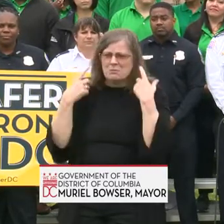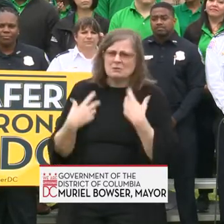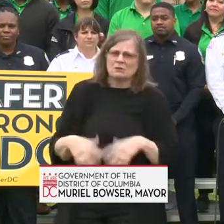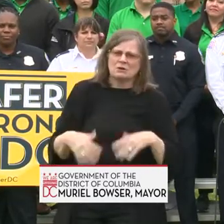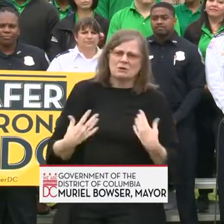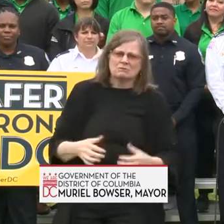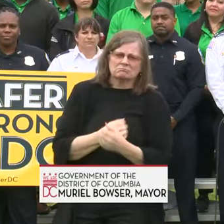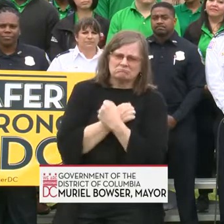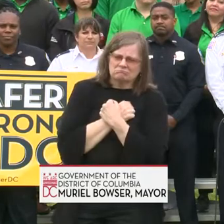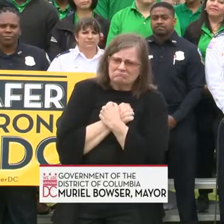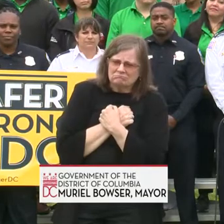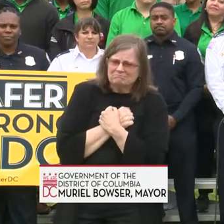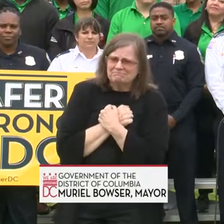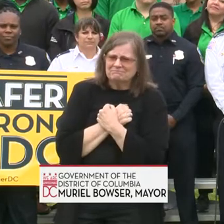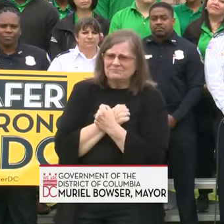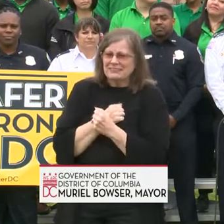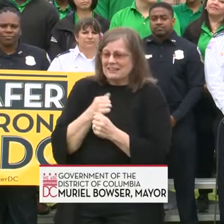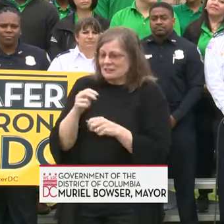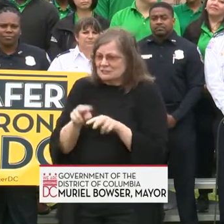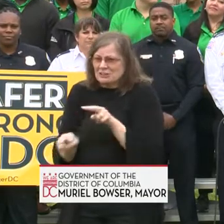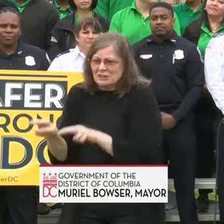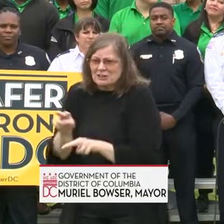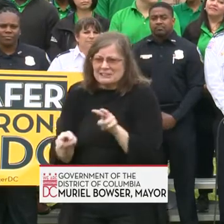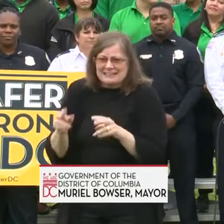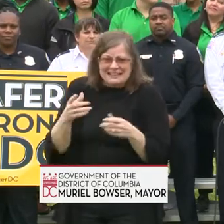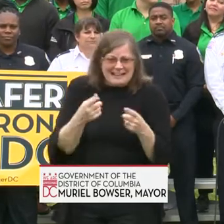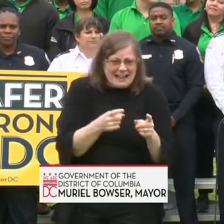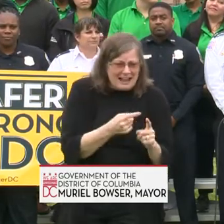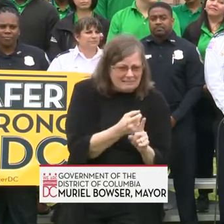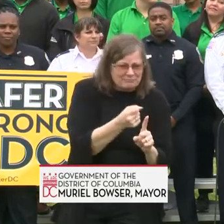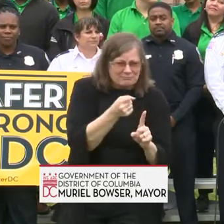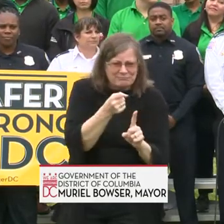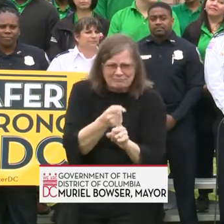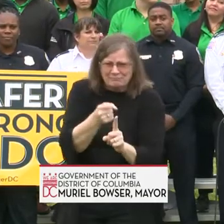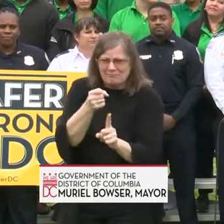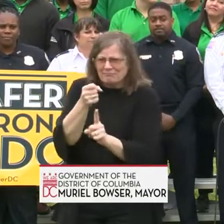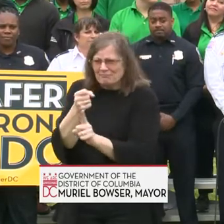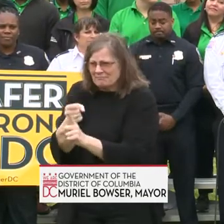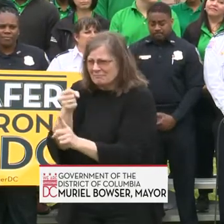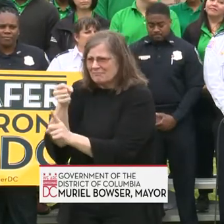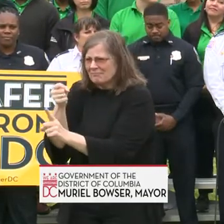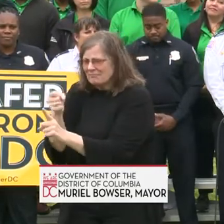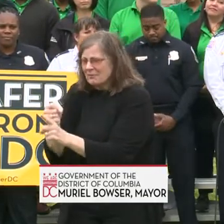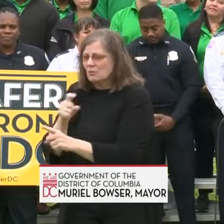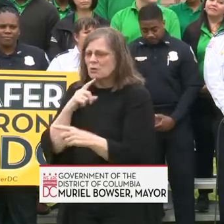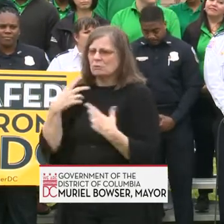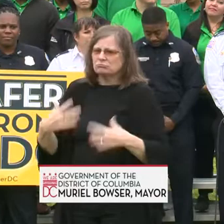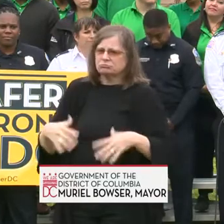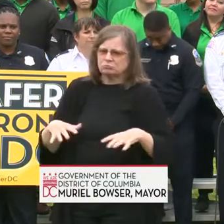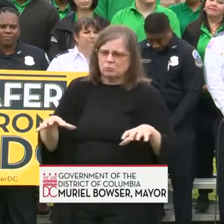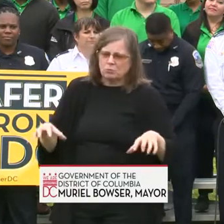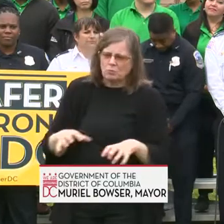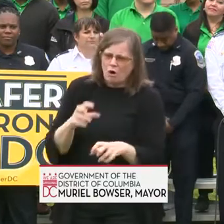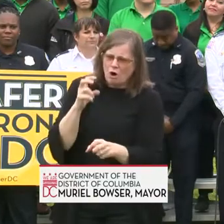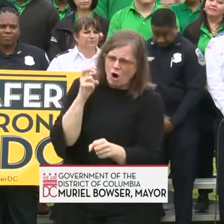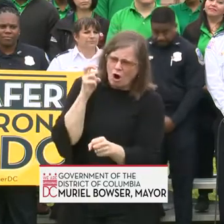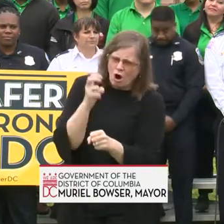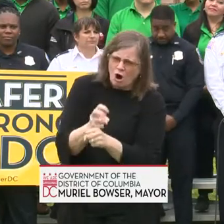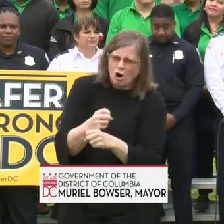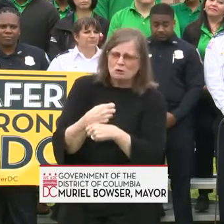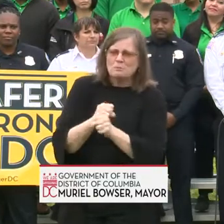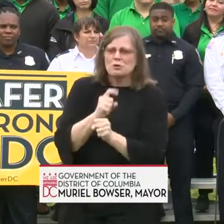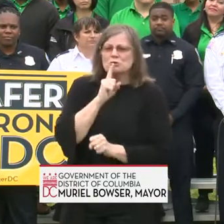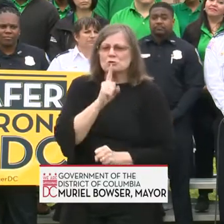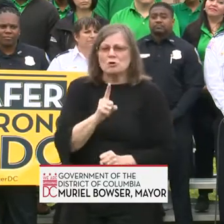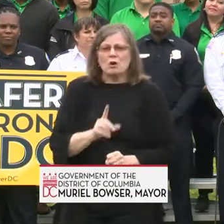each in every case. Our detectives are working very hard to make sure that those responsible for